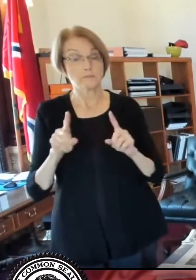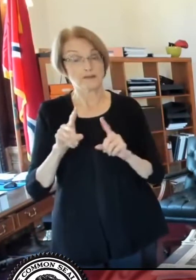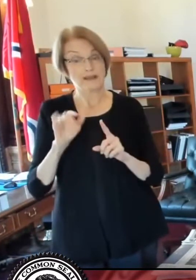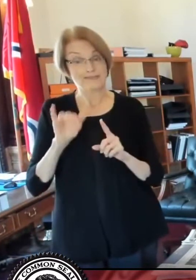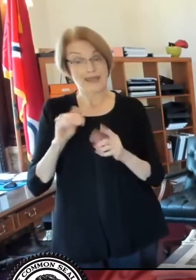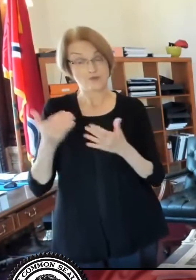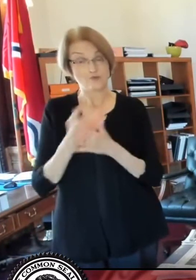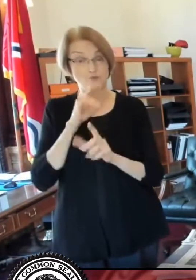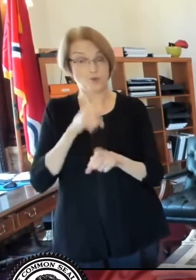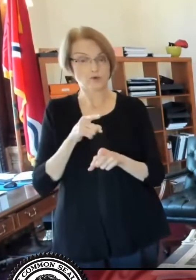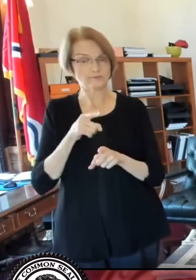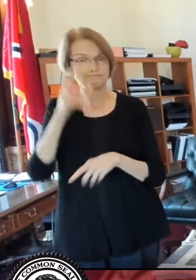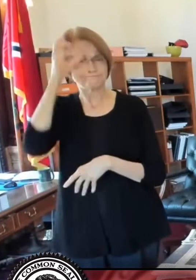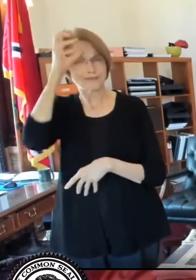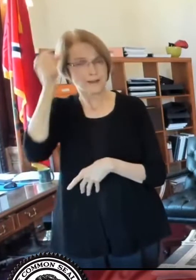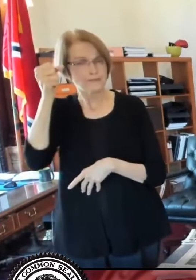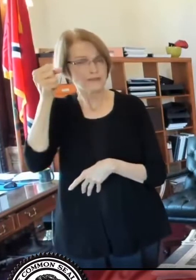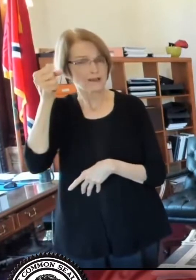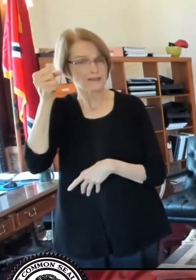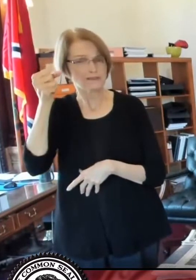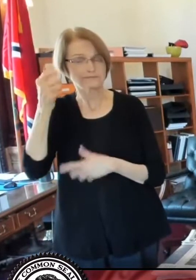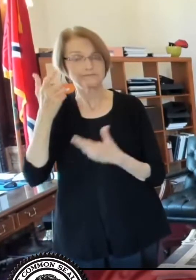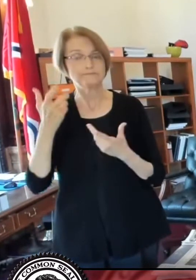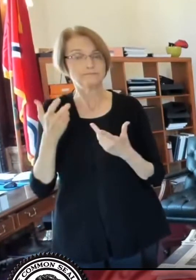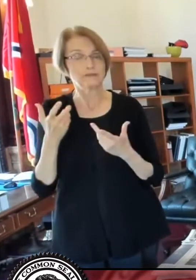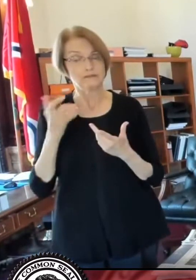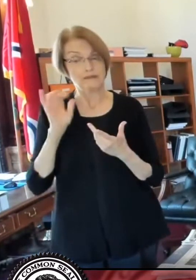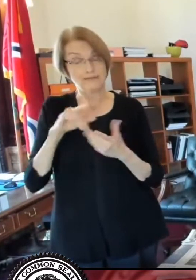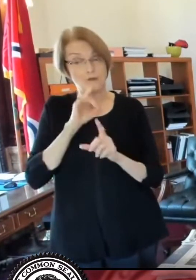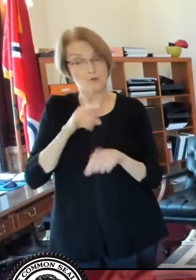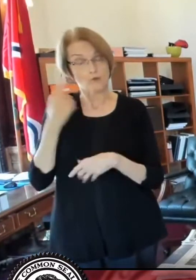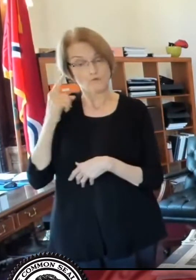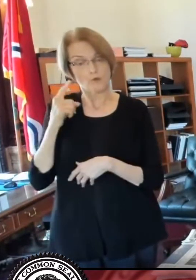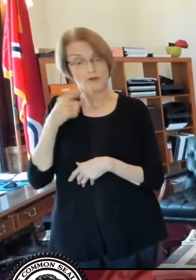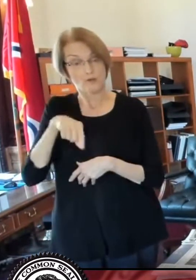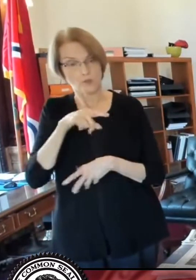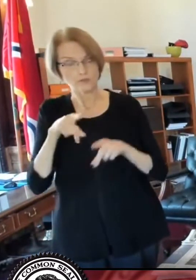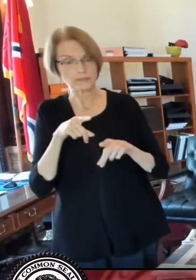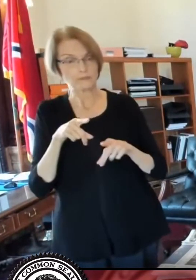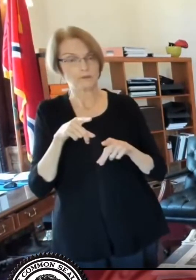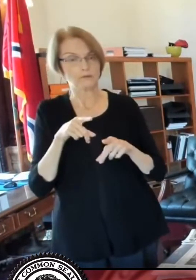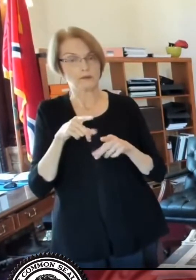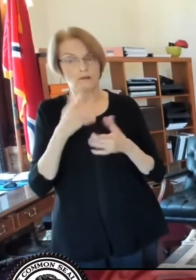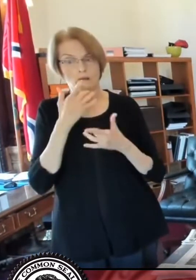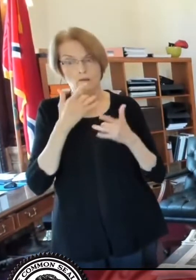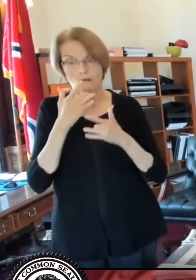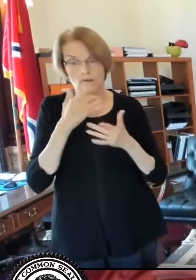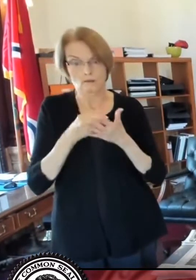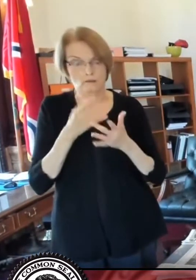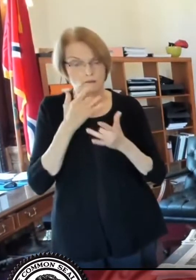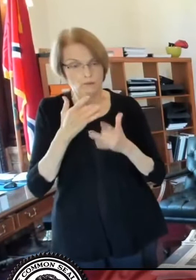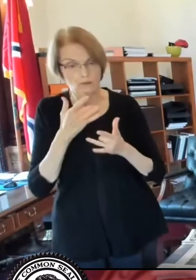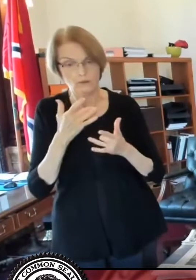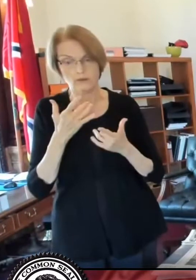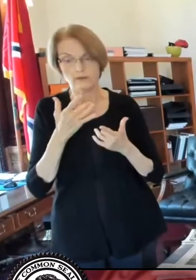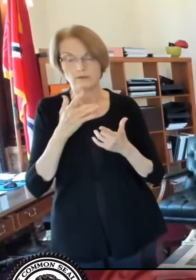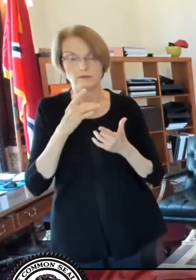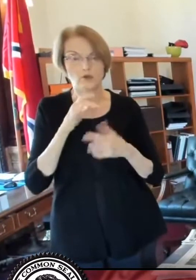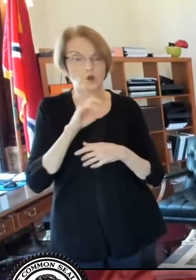order. What it does is it protects those people who can't pay their rent as a result of